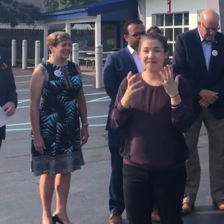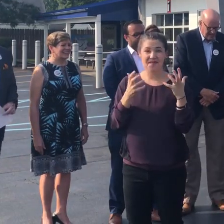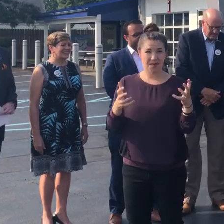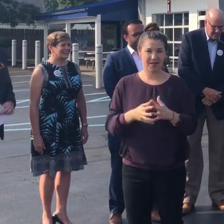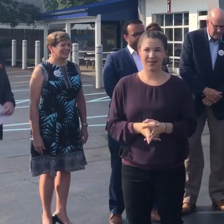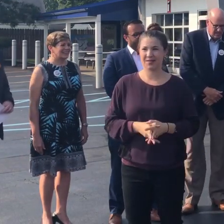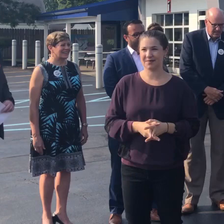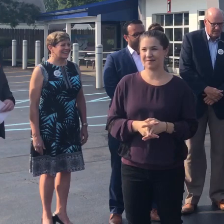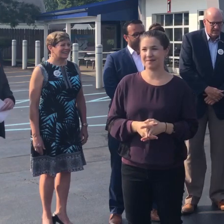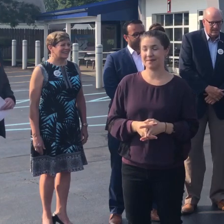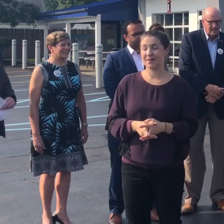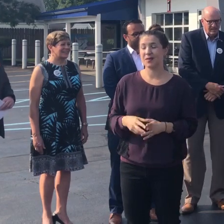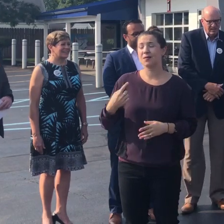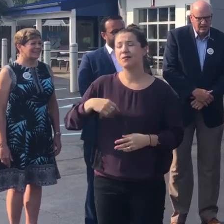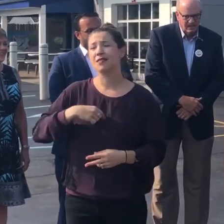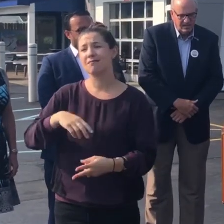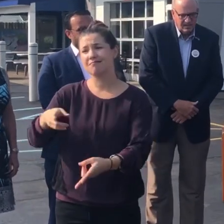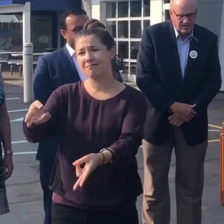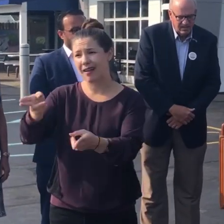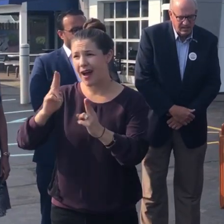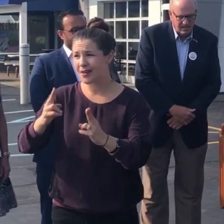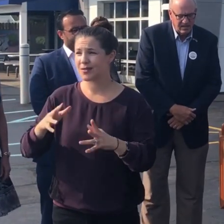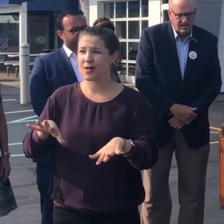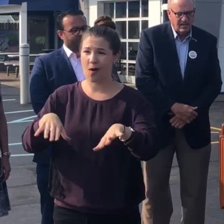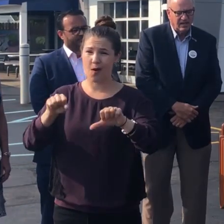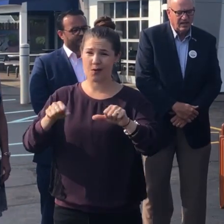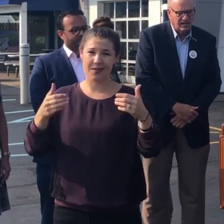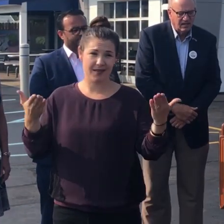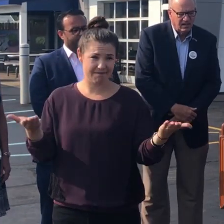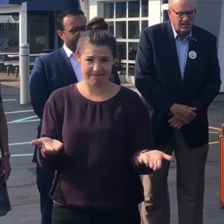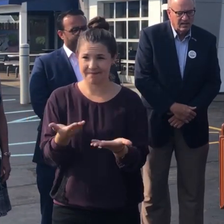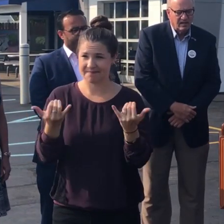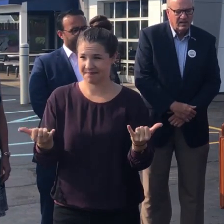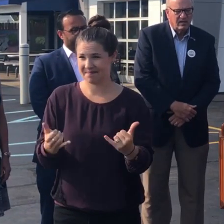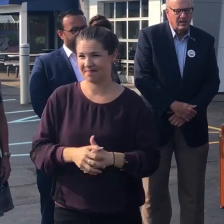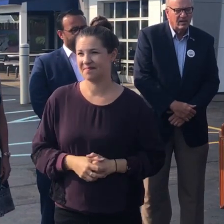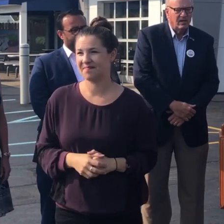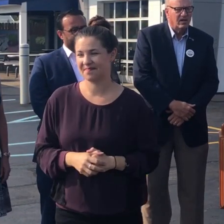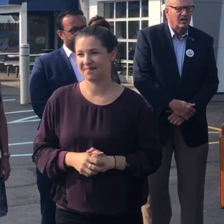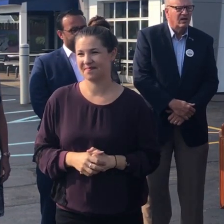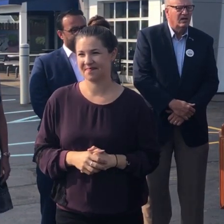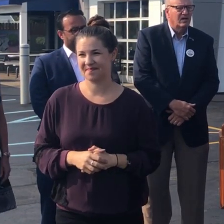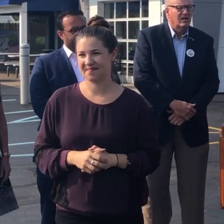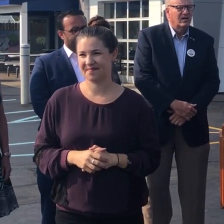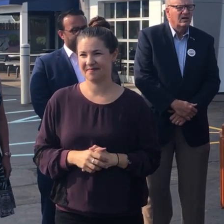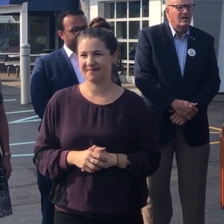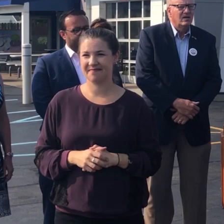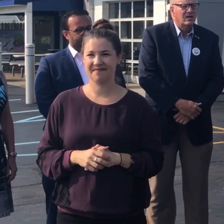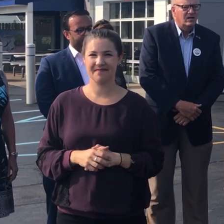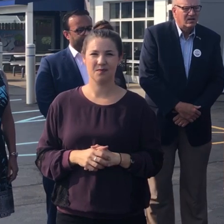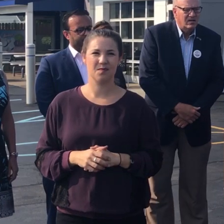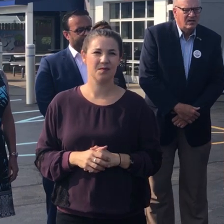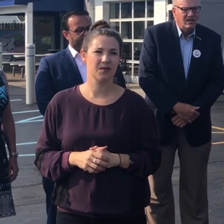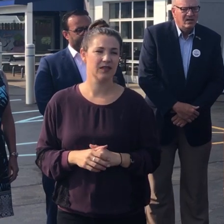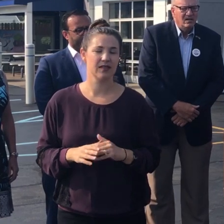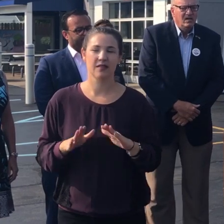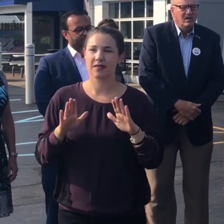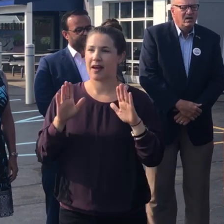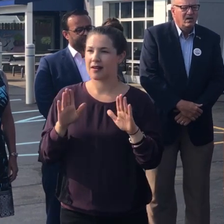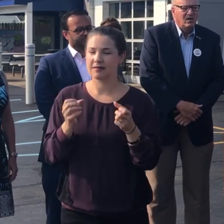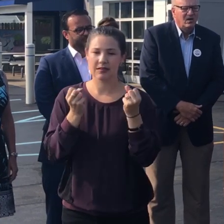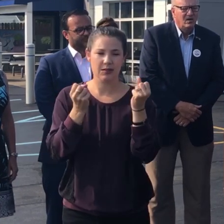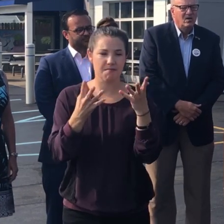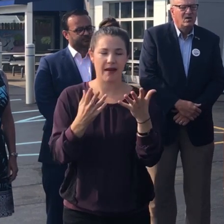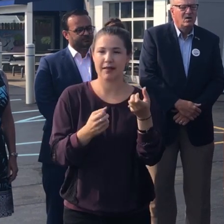We're honored. Anderson's is honored to host everyone here today. With all of the excellent contributors.